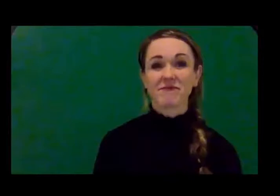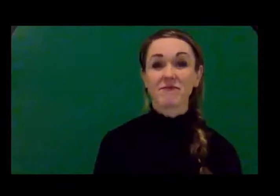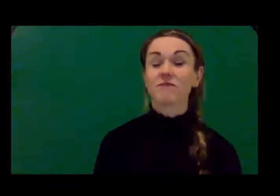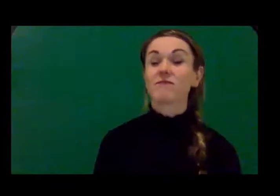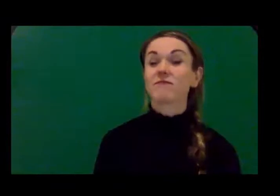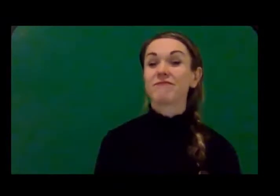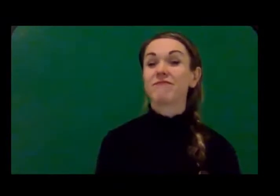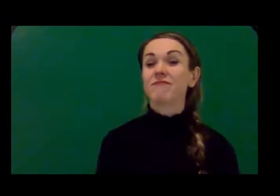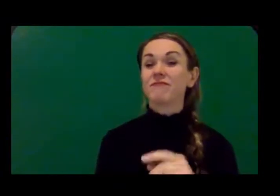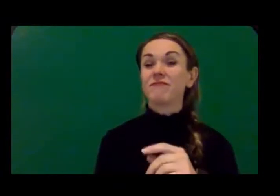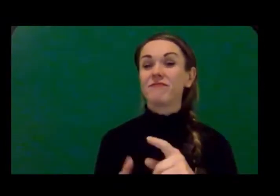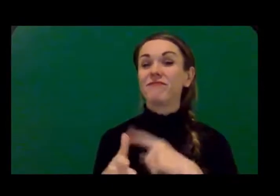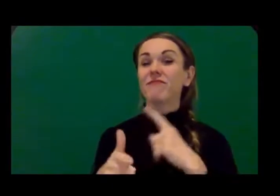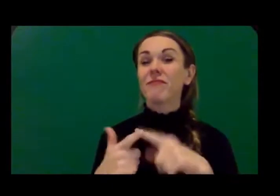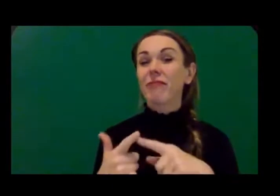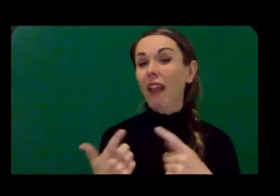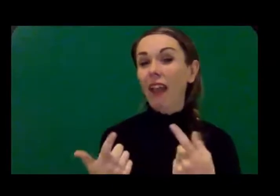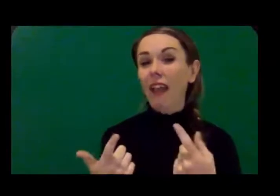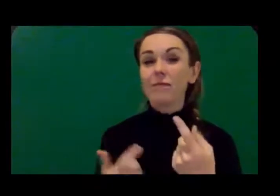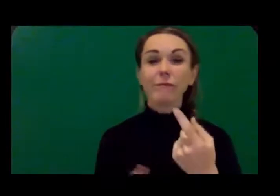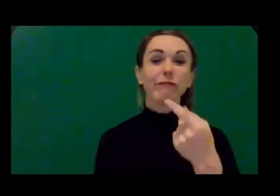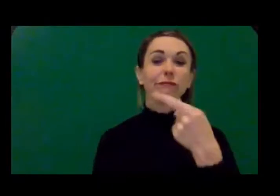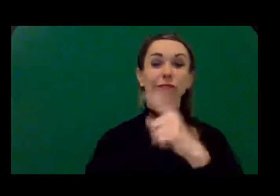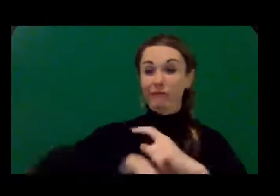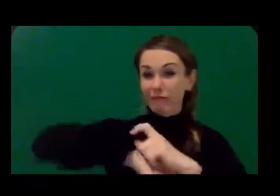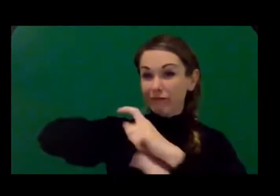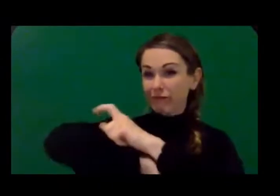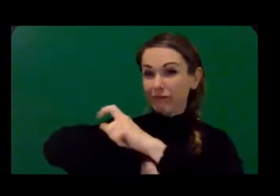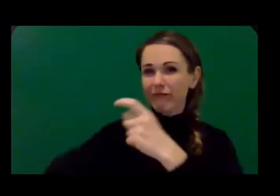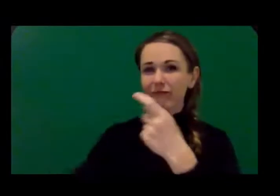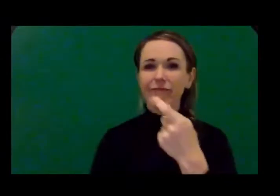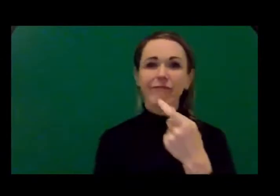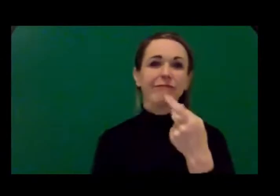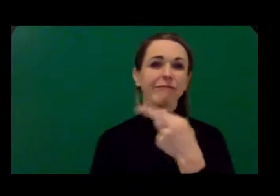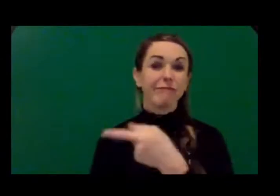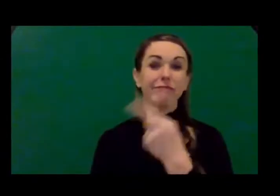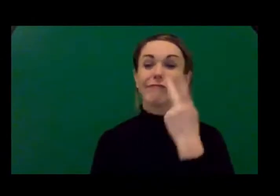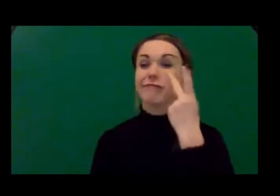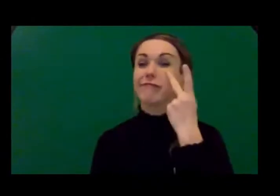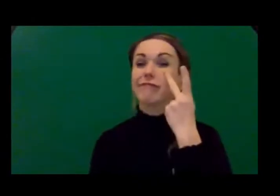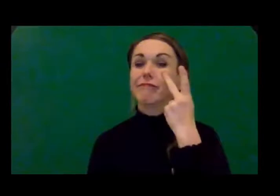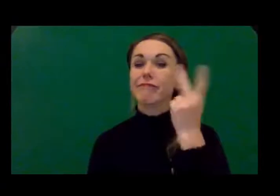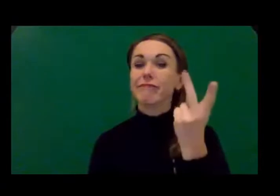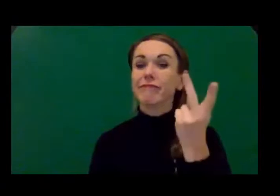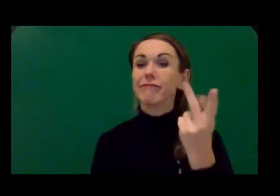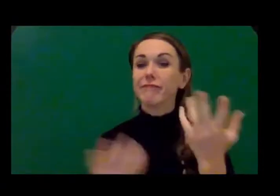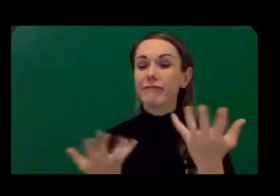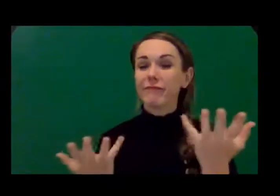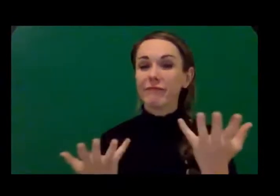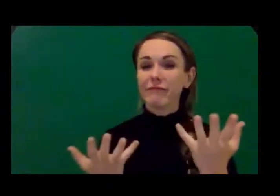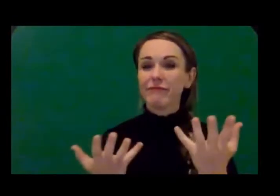And then the caterpillar sees a turtle.